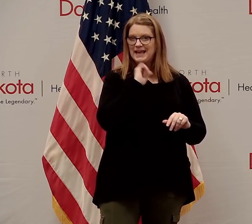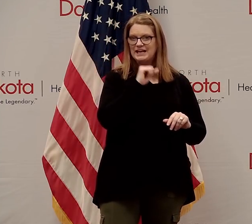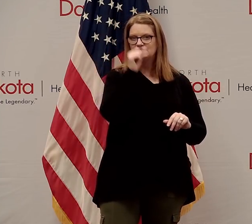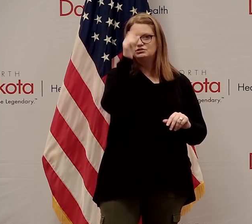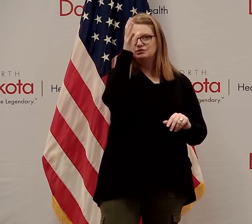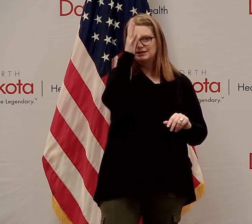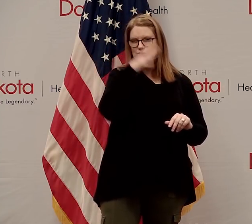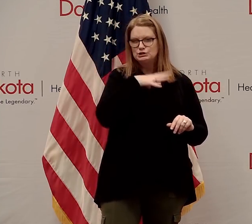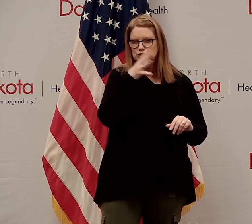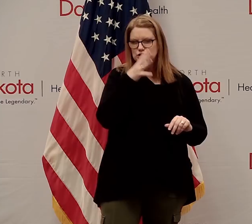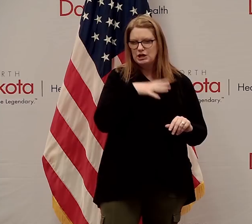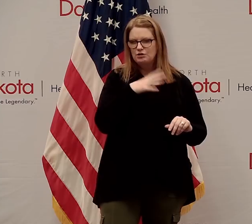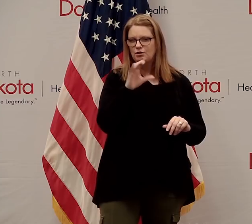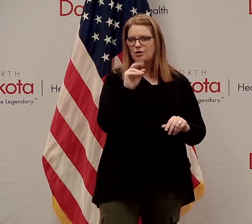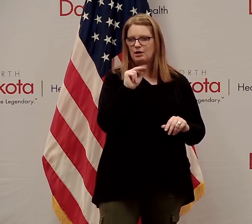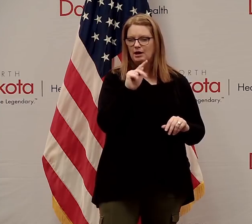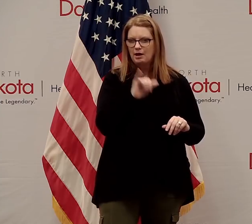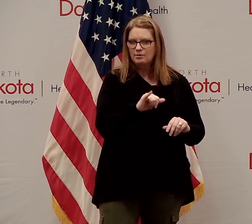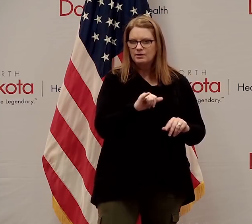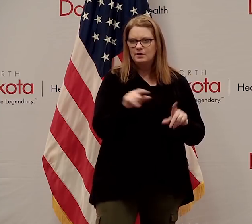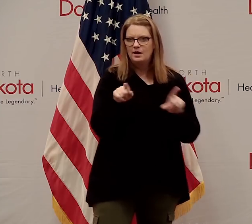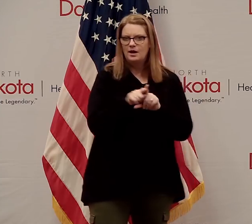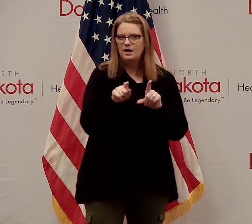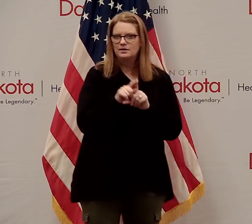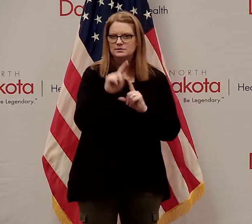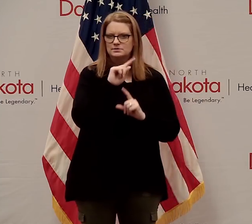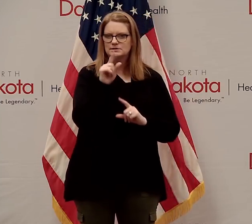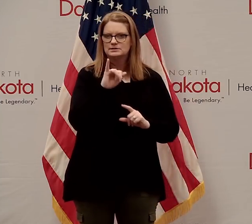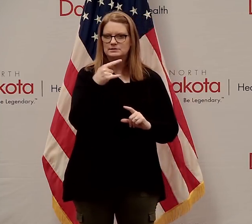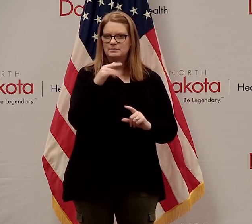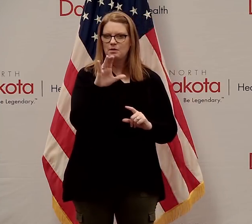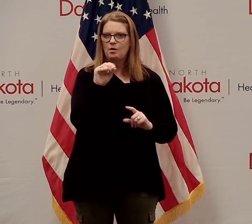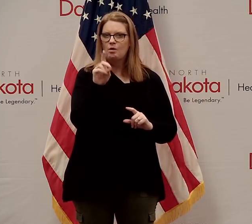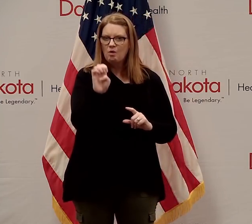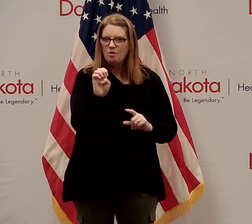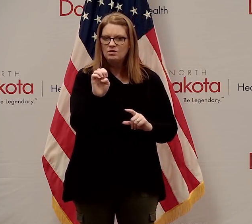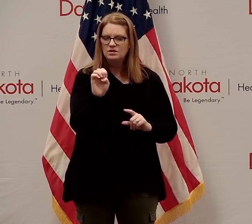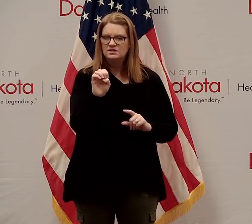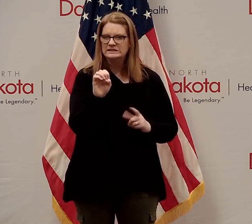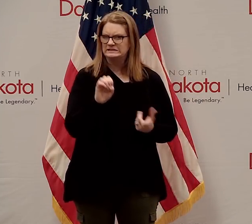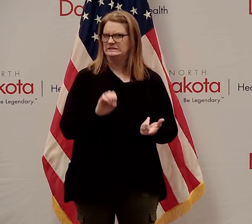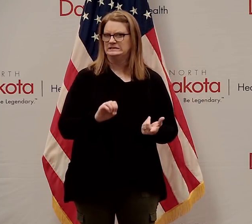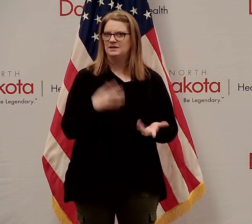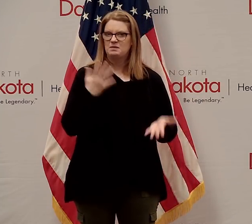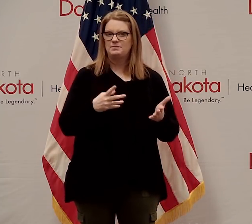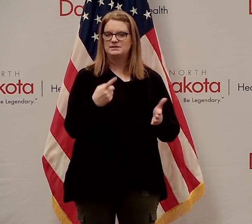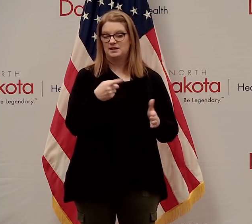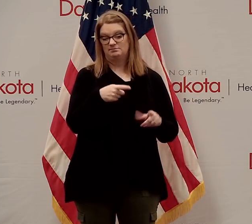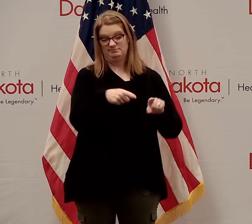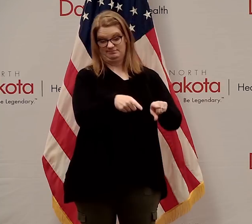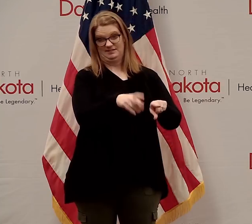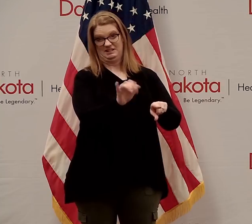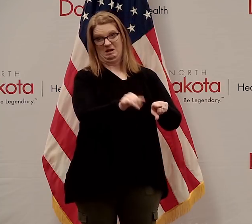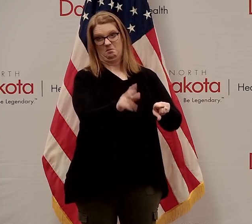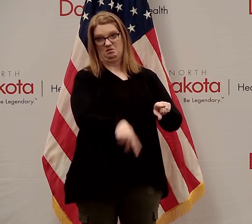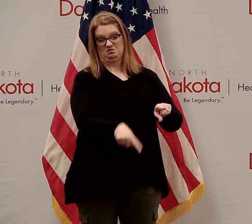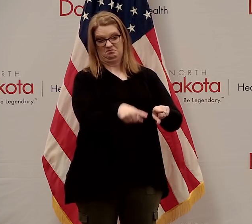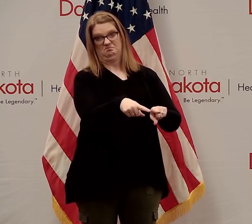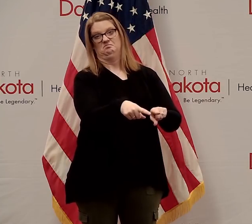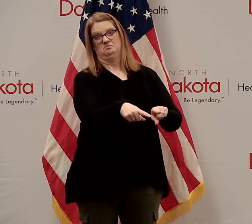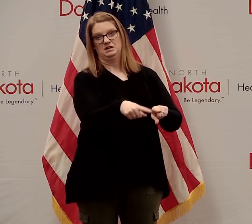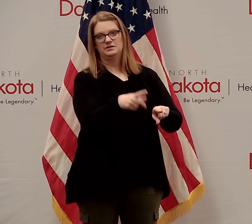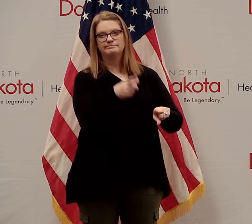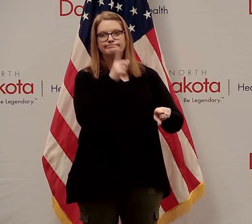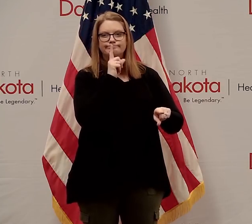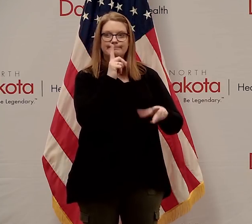gender, and their county. If we also release the zip code, in some cases, we may be effectively sharing with the world who this individual is, and